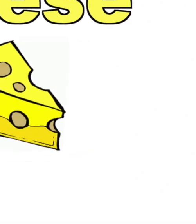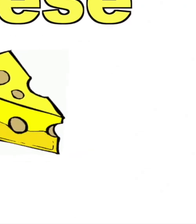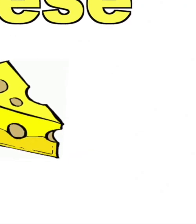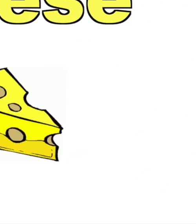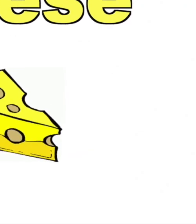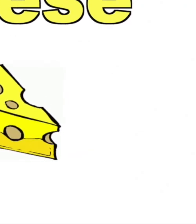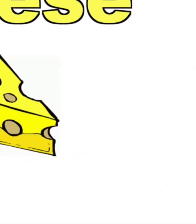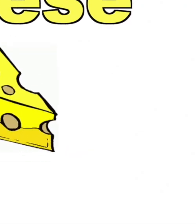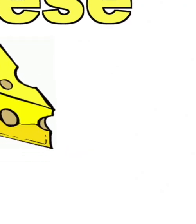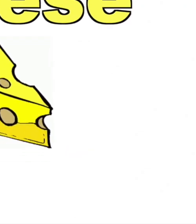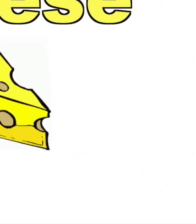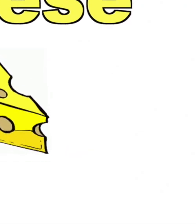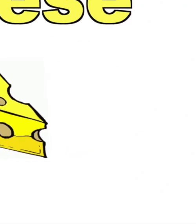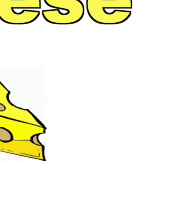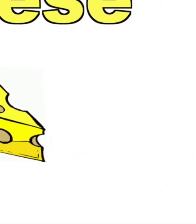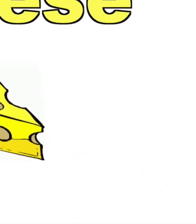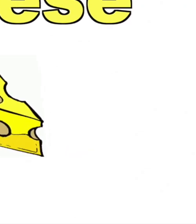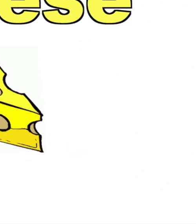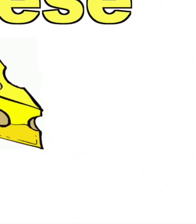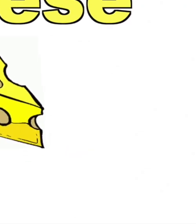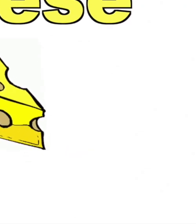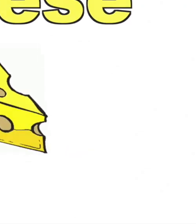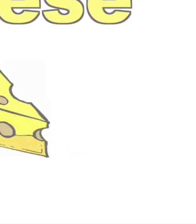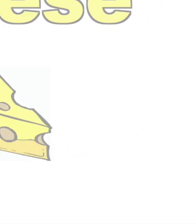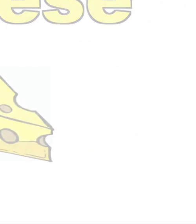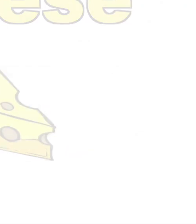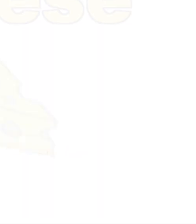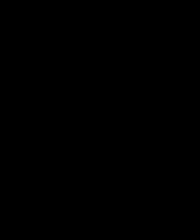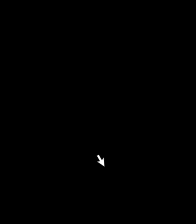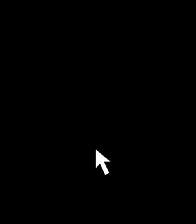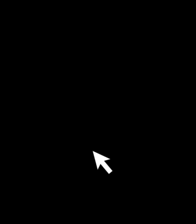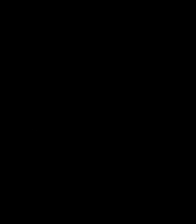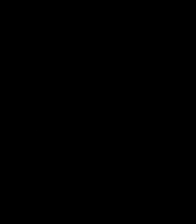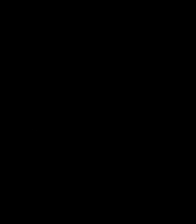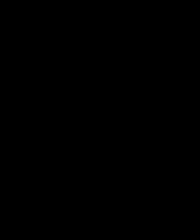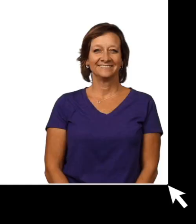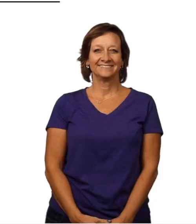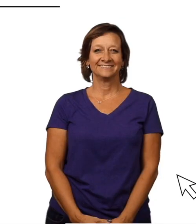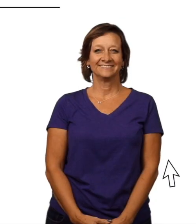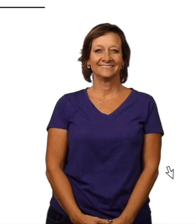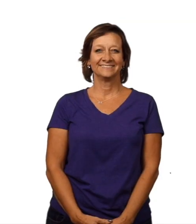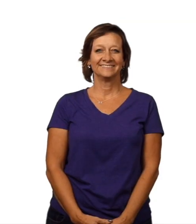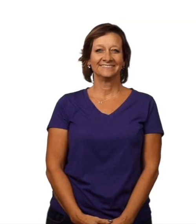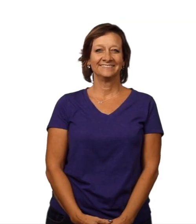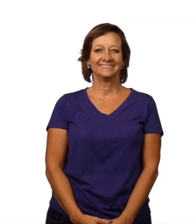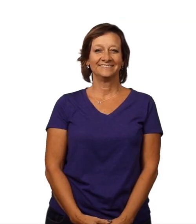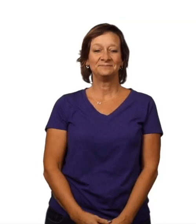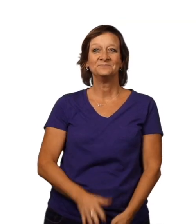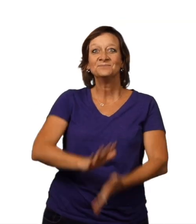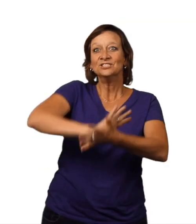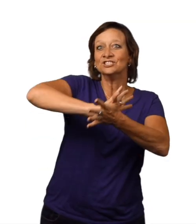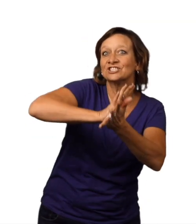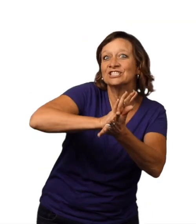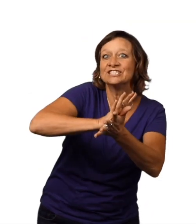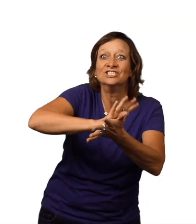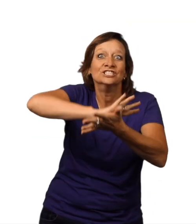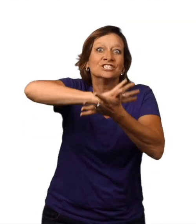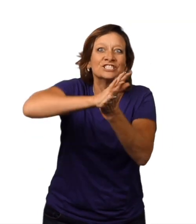Cheese. cheese,